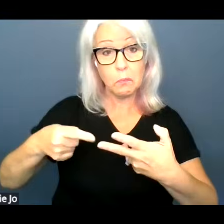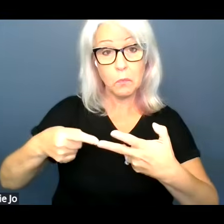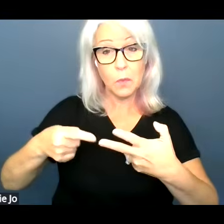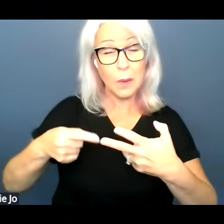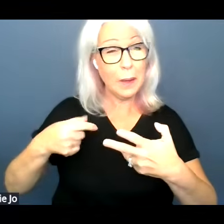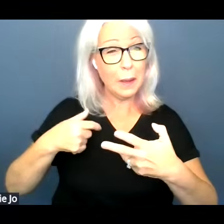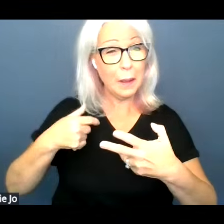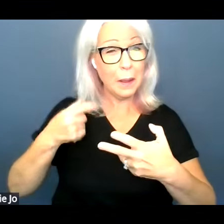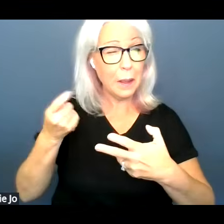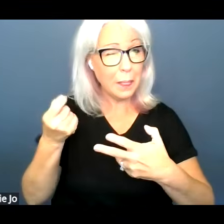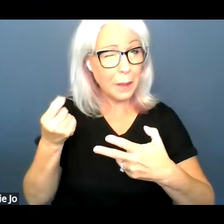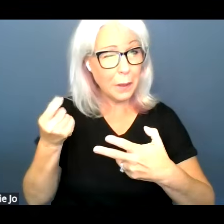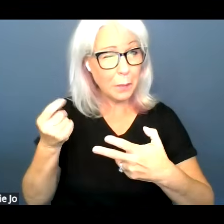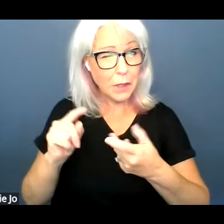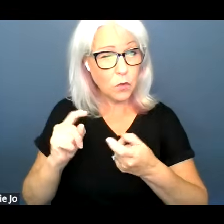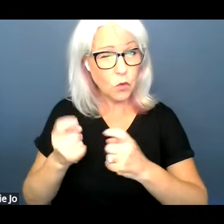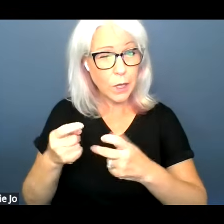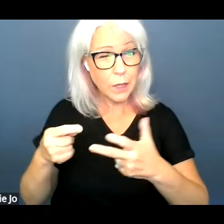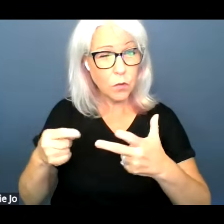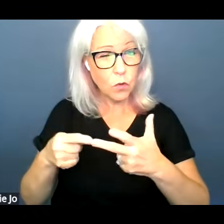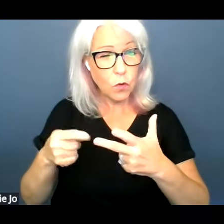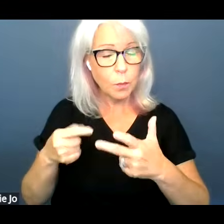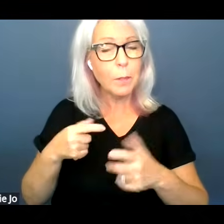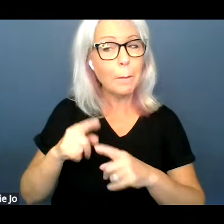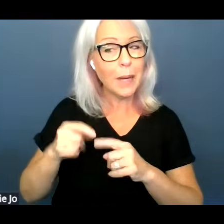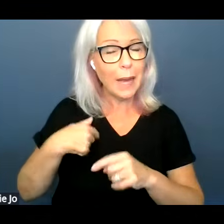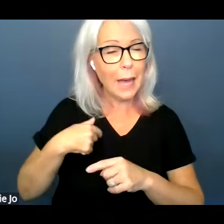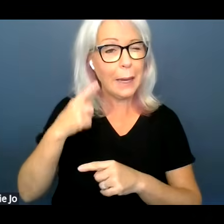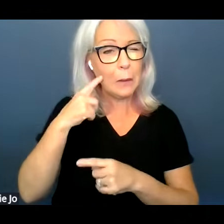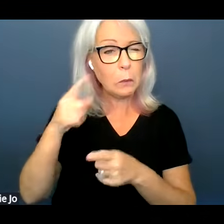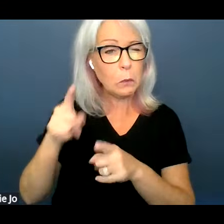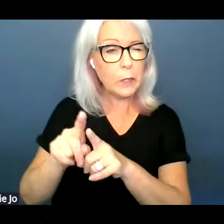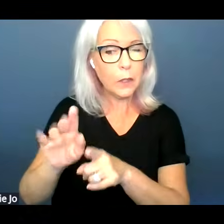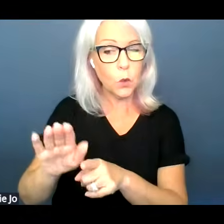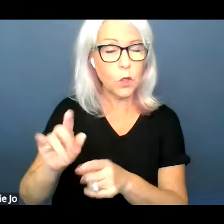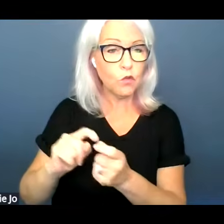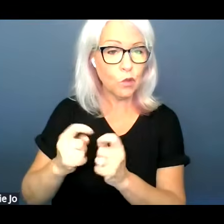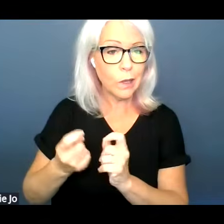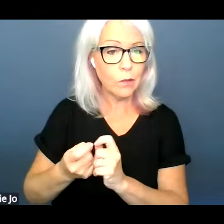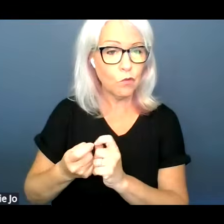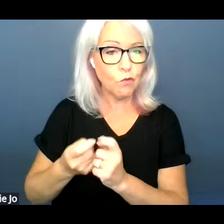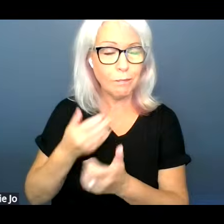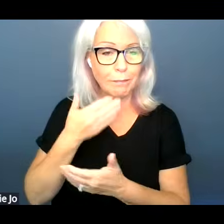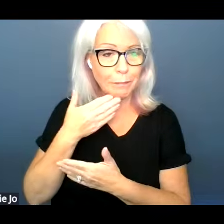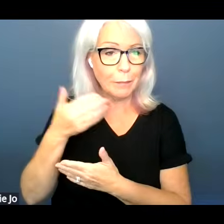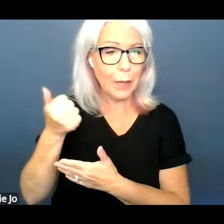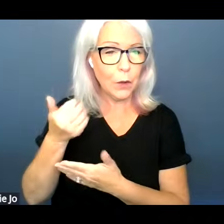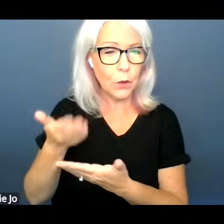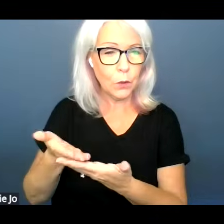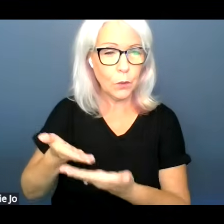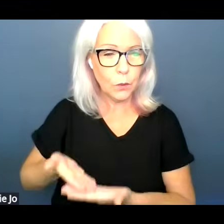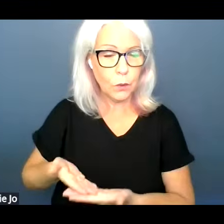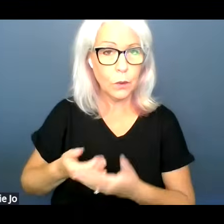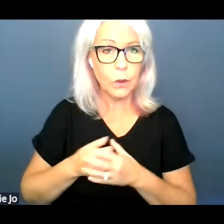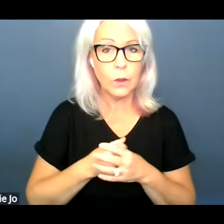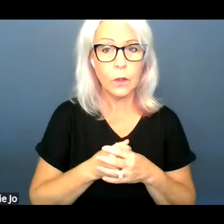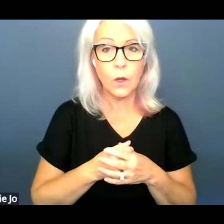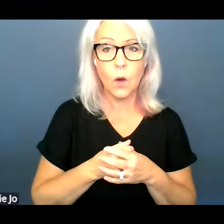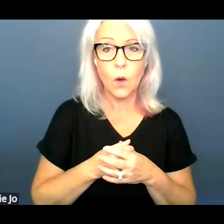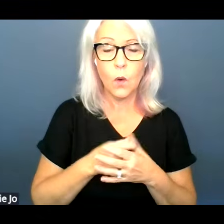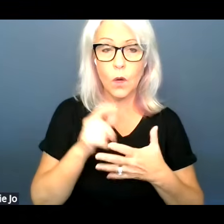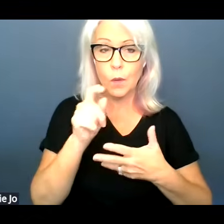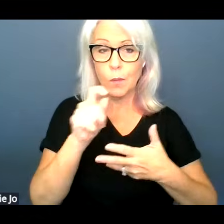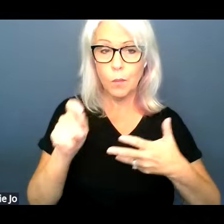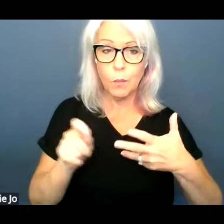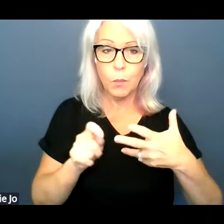better. I think your change is better. Okay. So bullet 3 is different